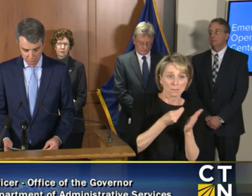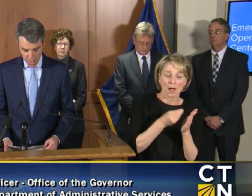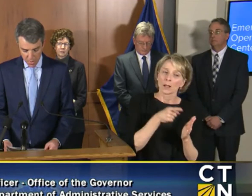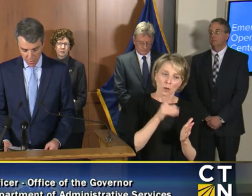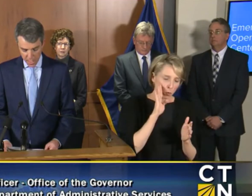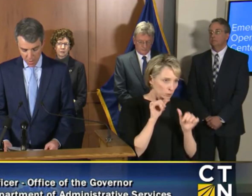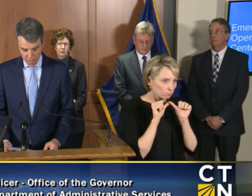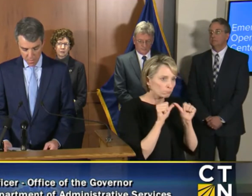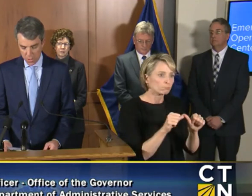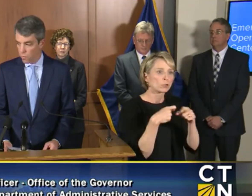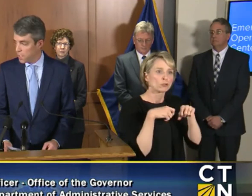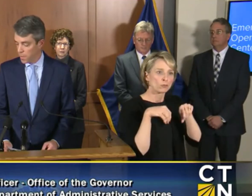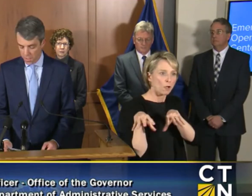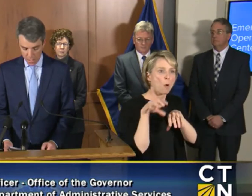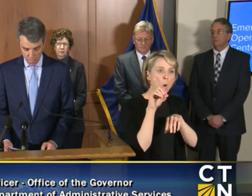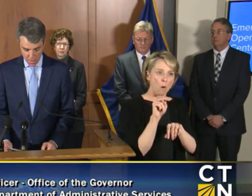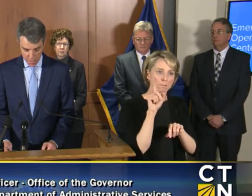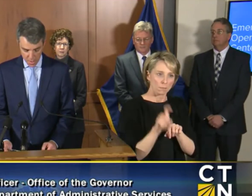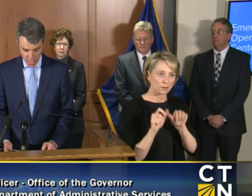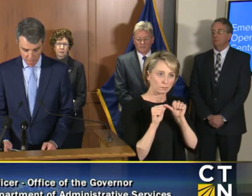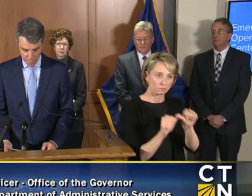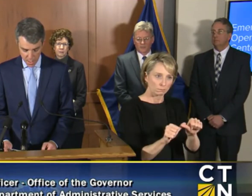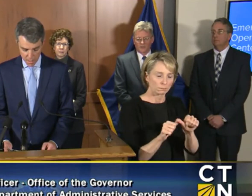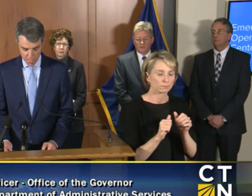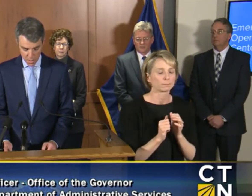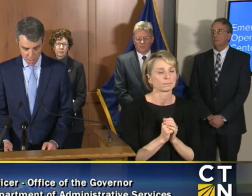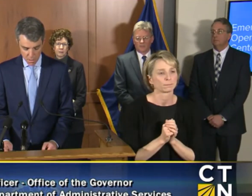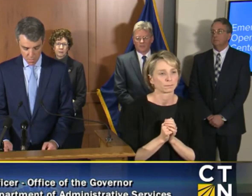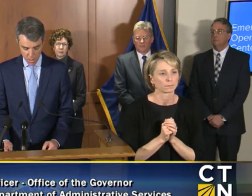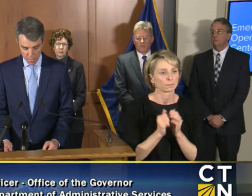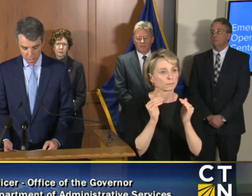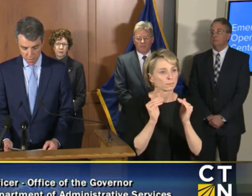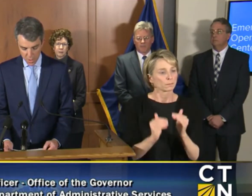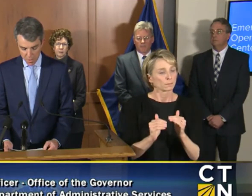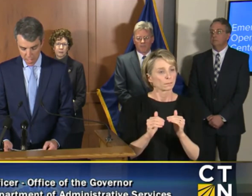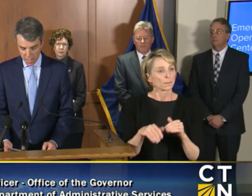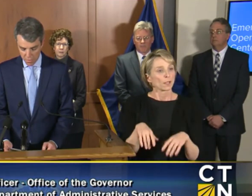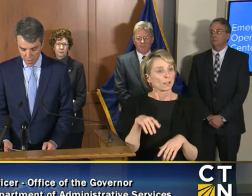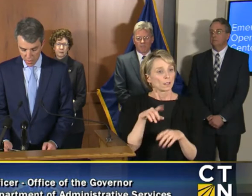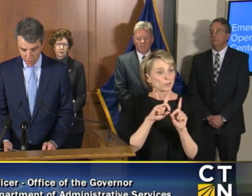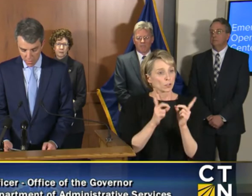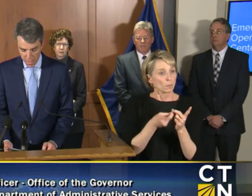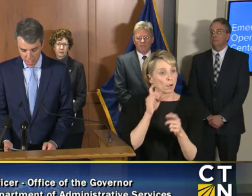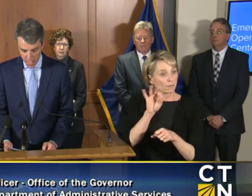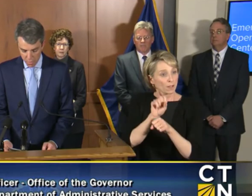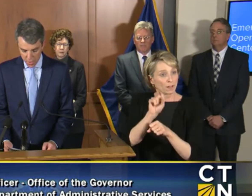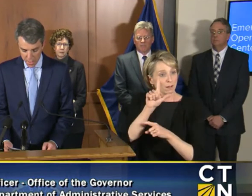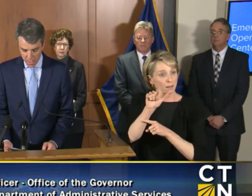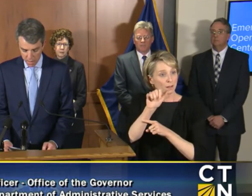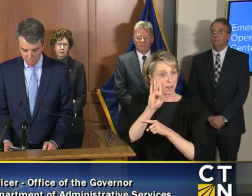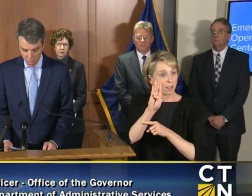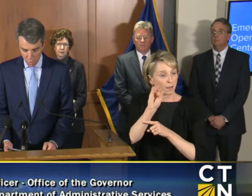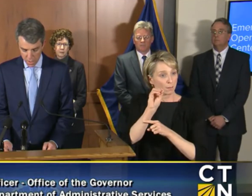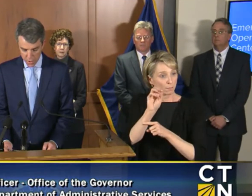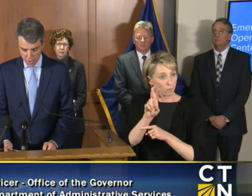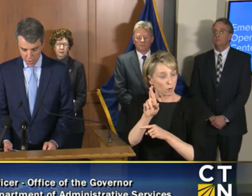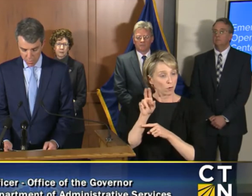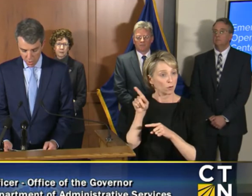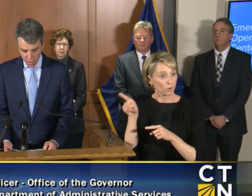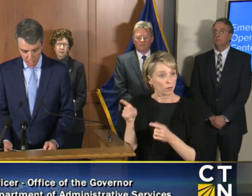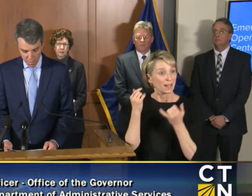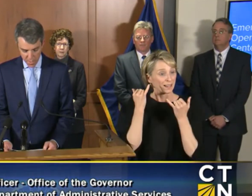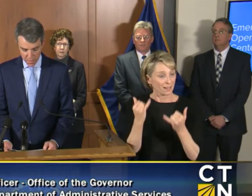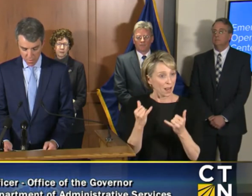Moving to Department of Labor, and Commissioner Westby is here with us today. Department of Labor is suspending the federal RISIA work